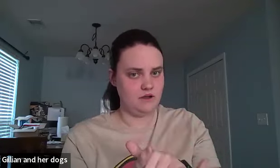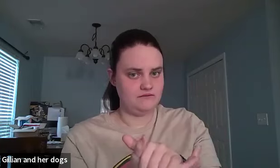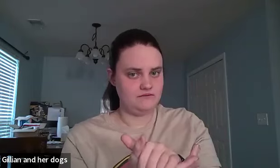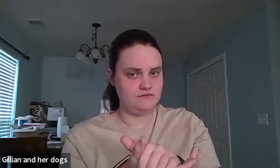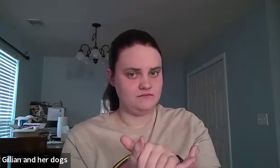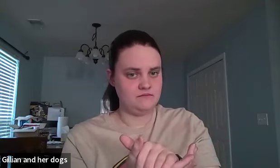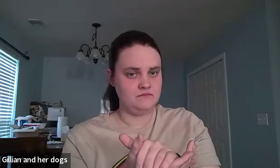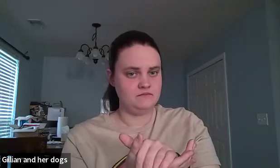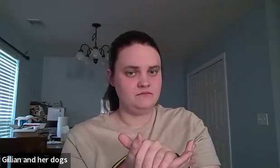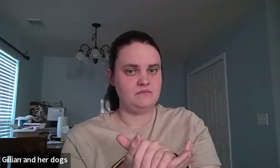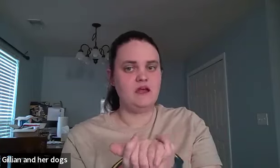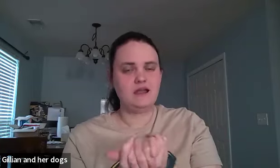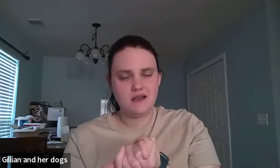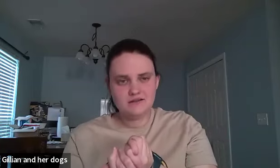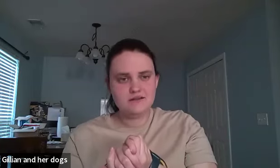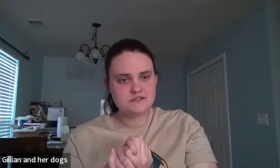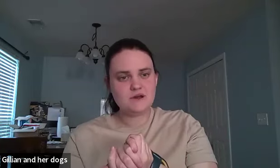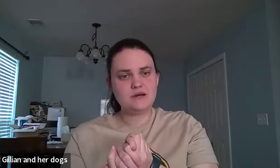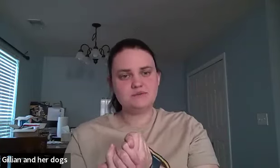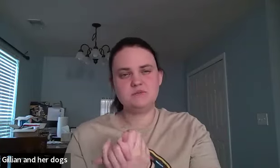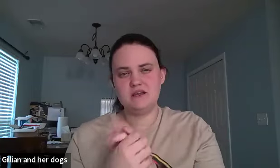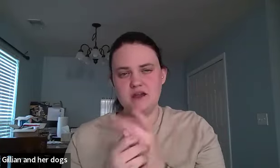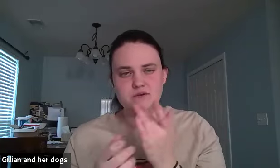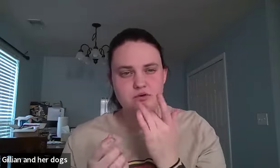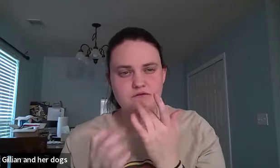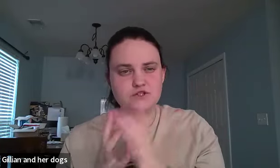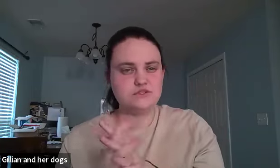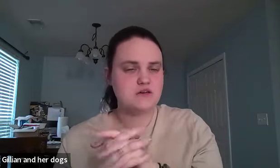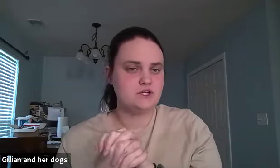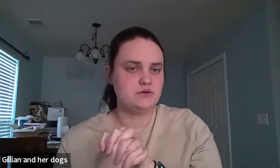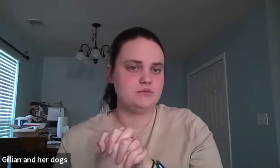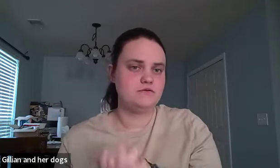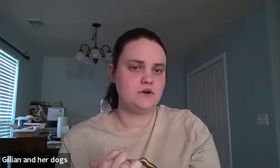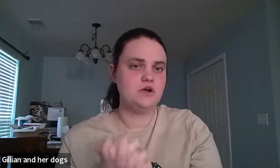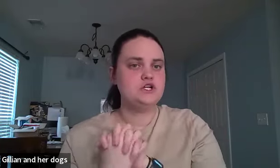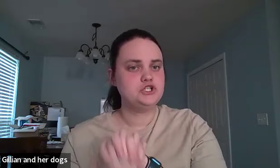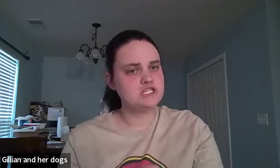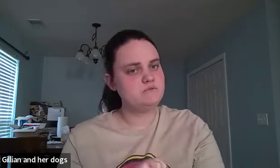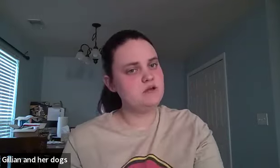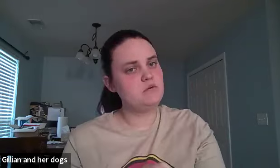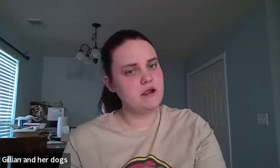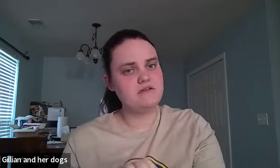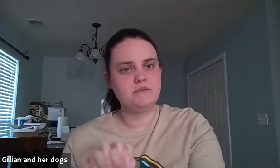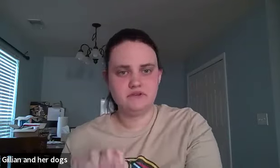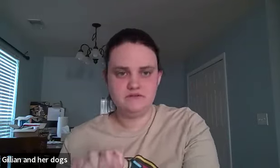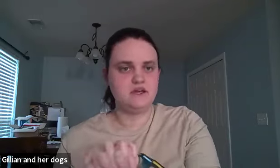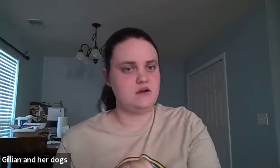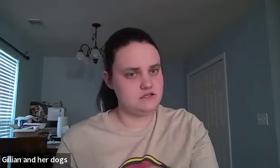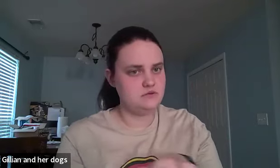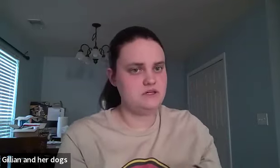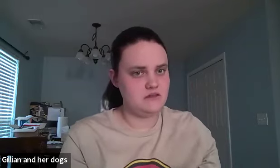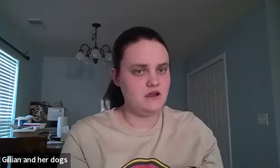wife. I kind of leave this on up to being kind of a preference, whichever you would prefer. Just be aware that belief can also be